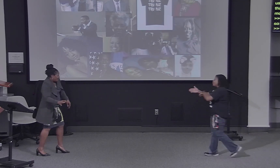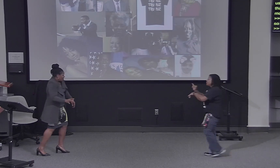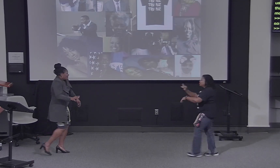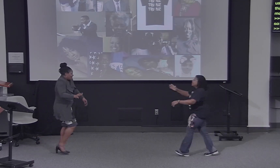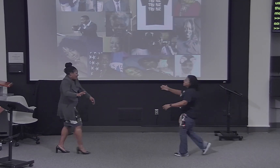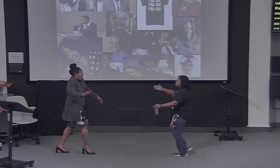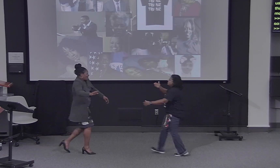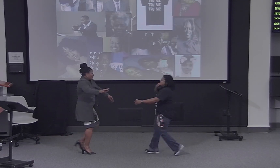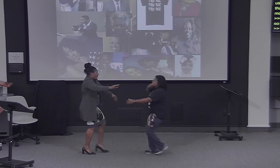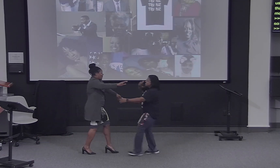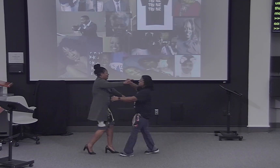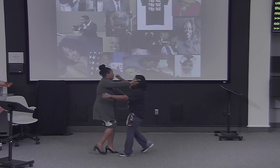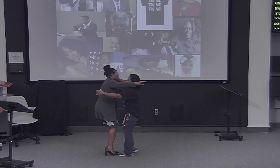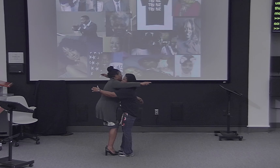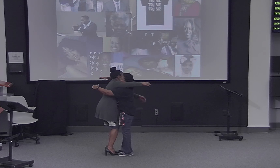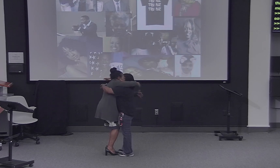Thank you.